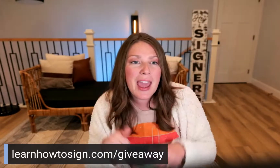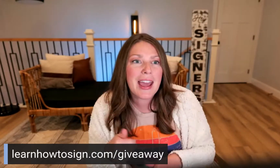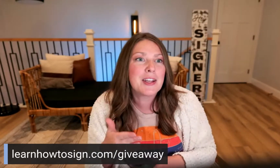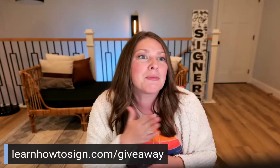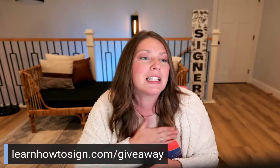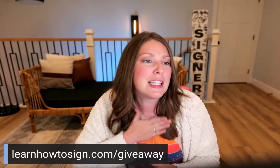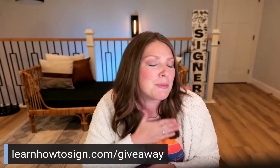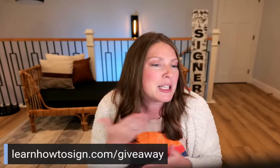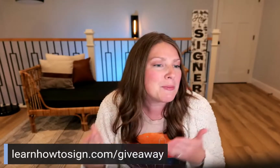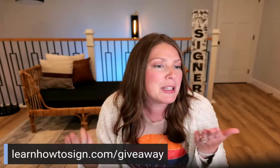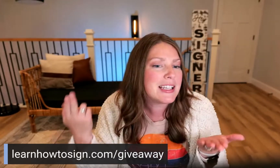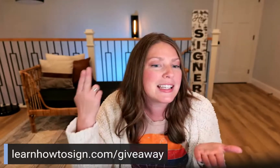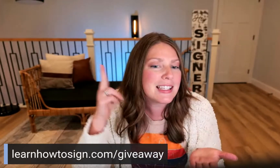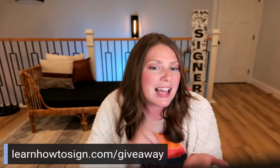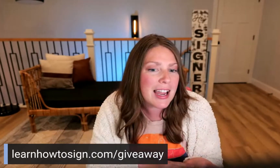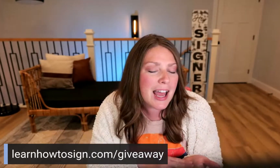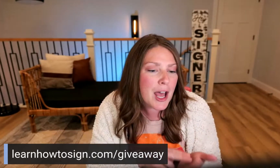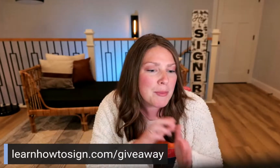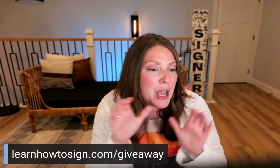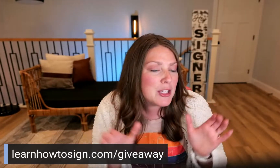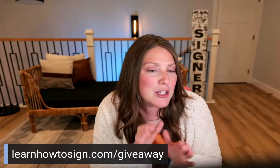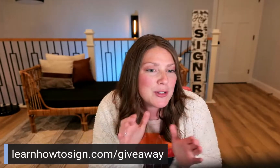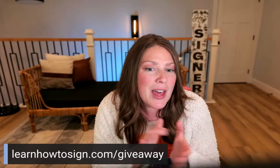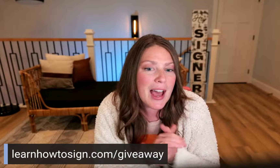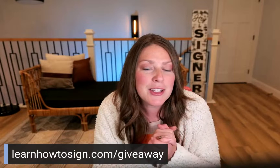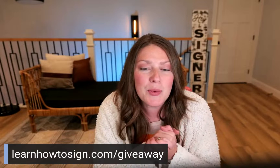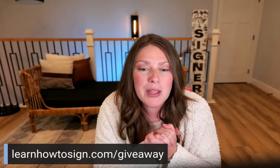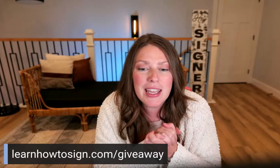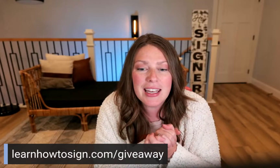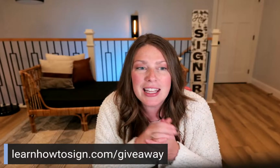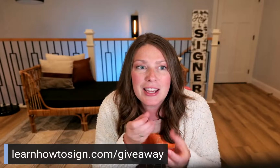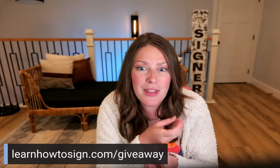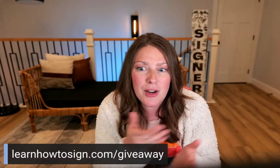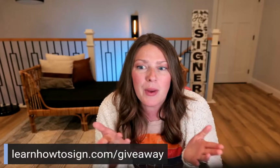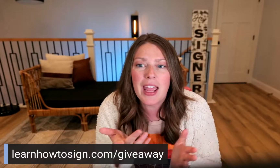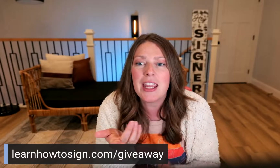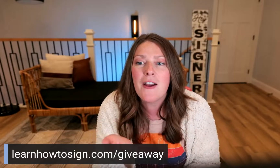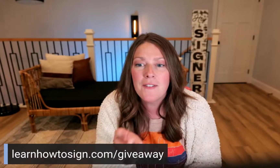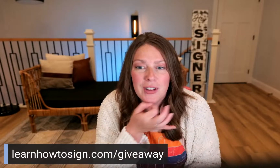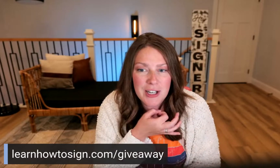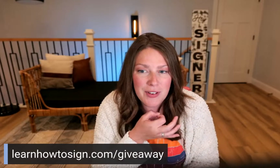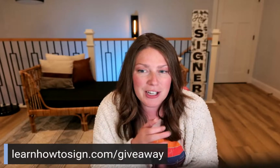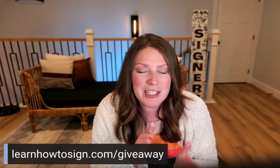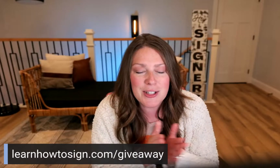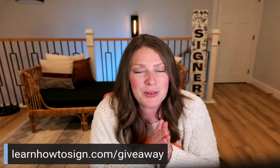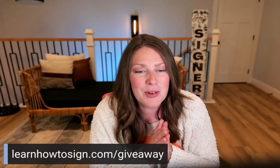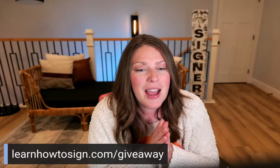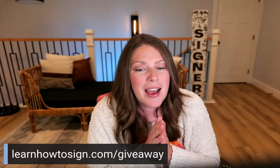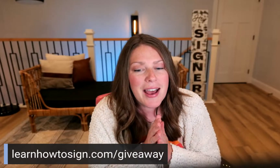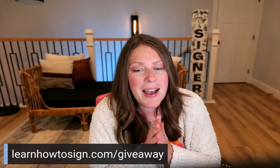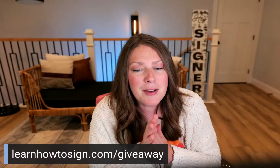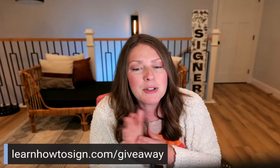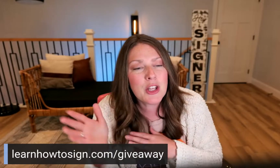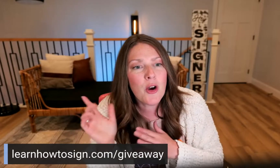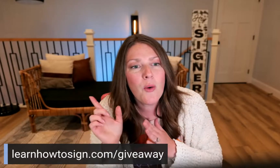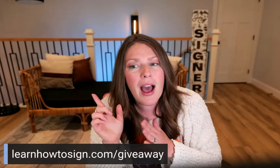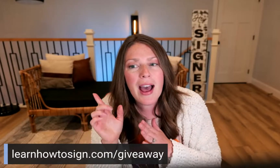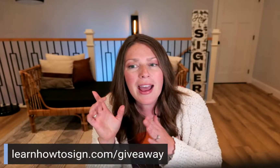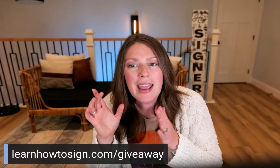can, please sign up to do that so we can give that away very soon. So